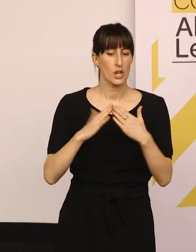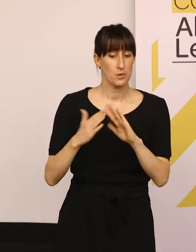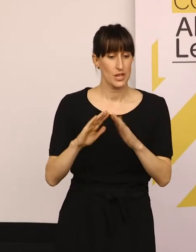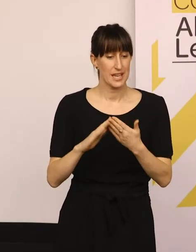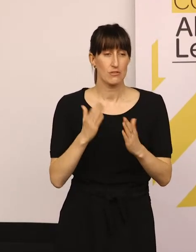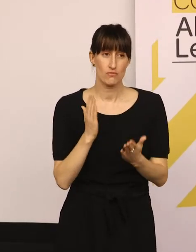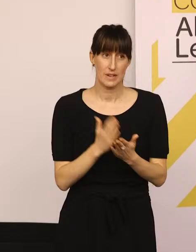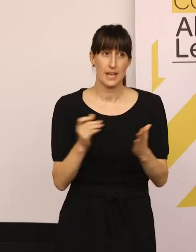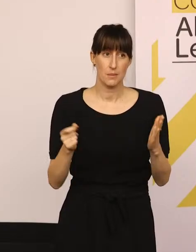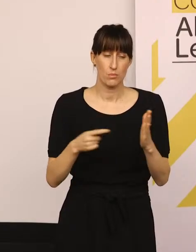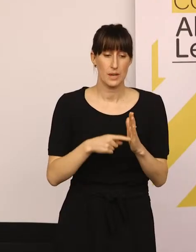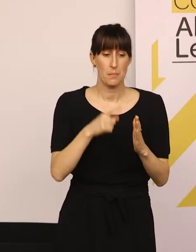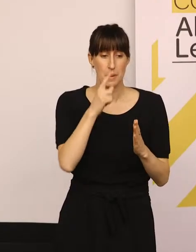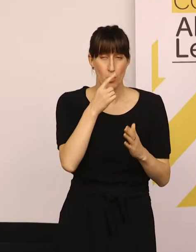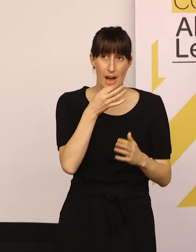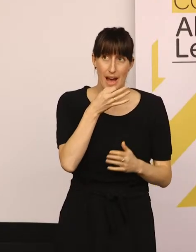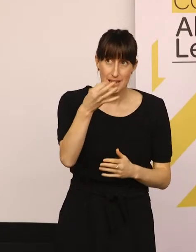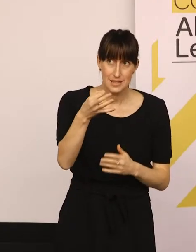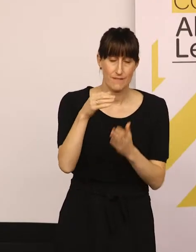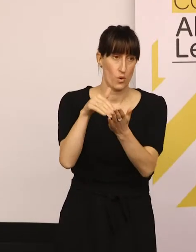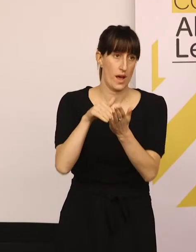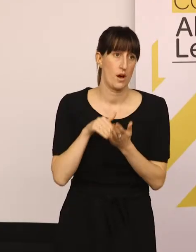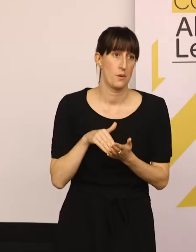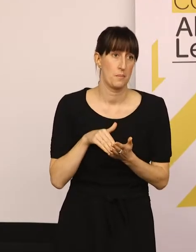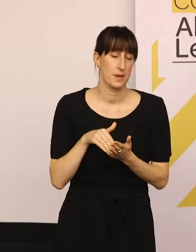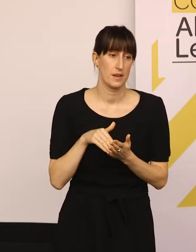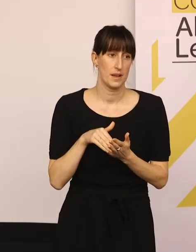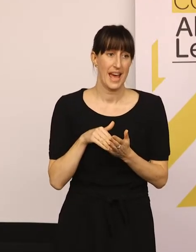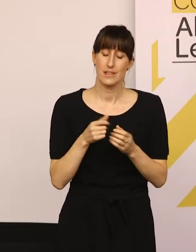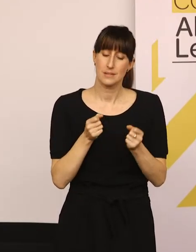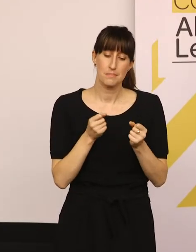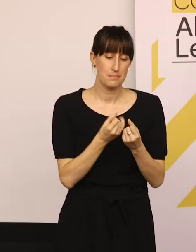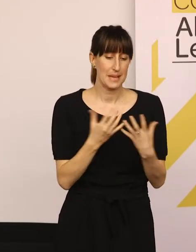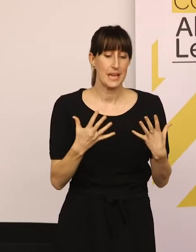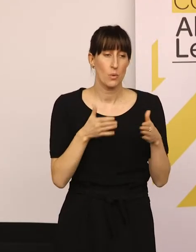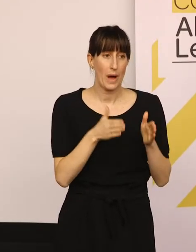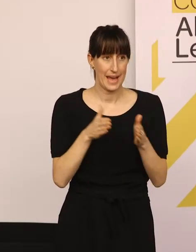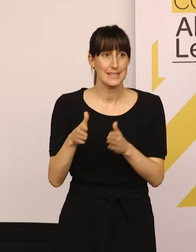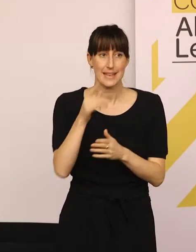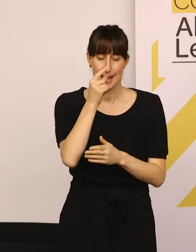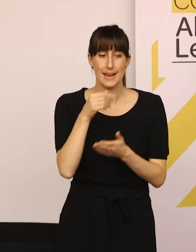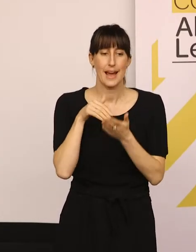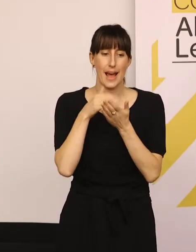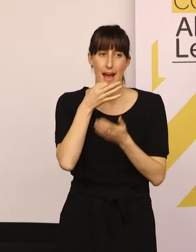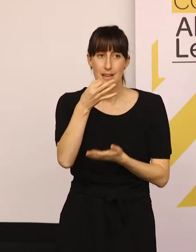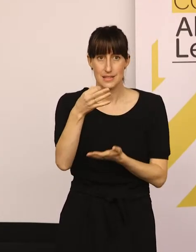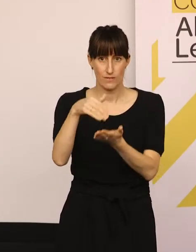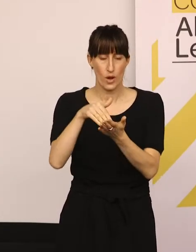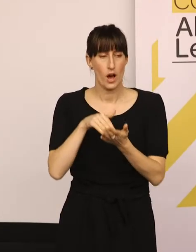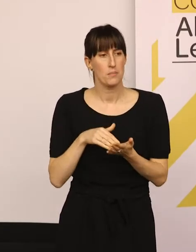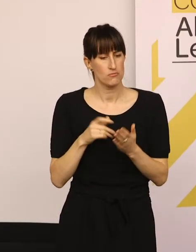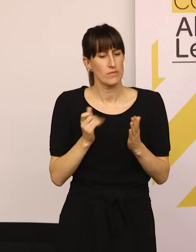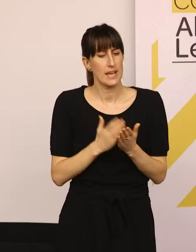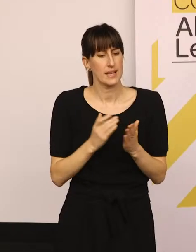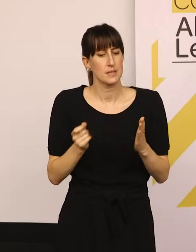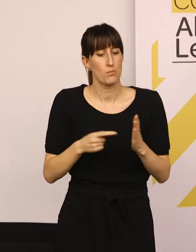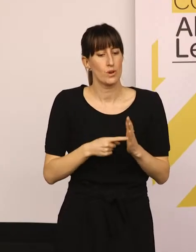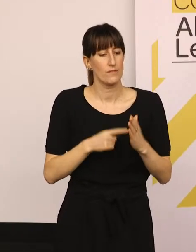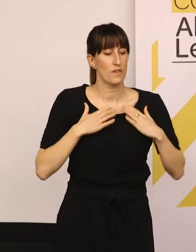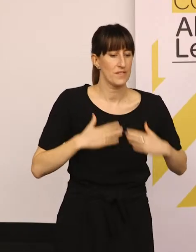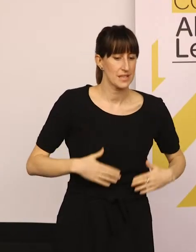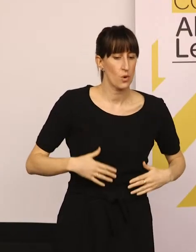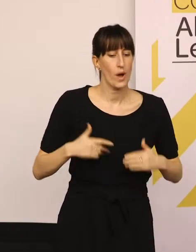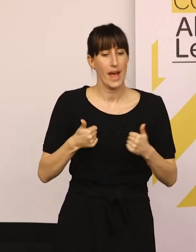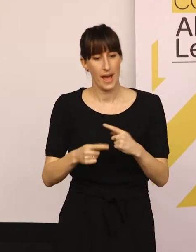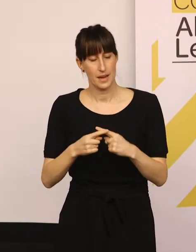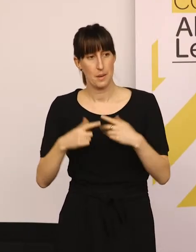help on that front, and there is a number of opportunities for them to do so, because that will be important for their own physical and mental well-being.